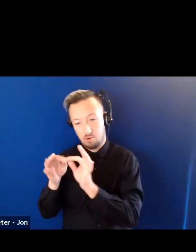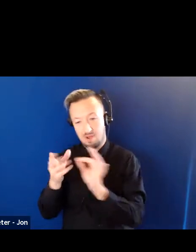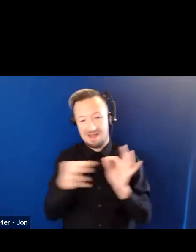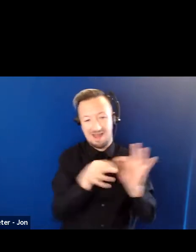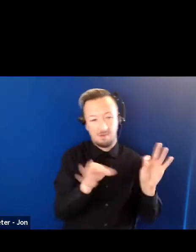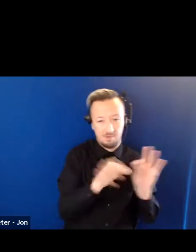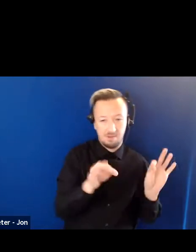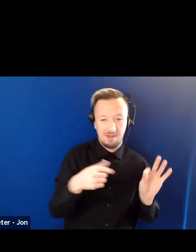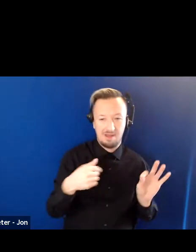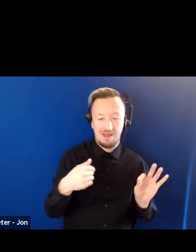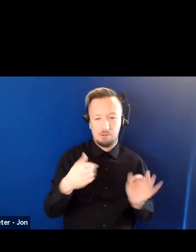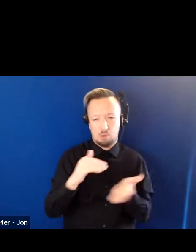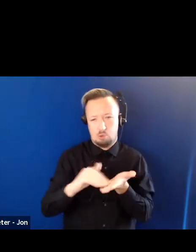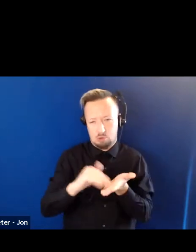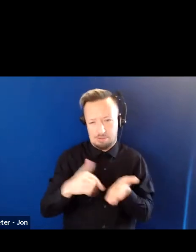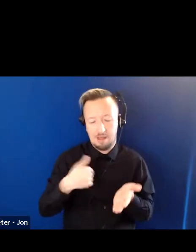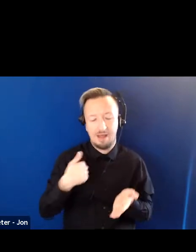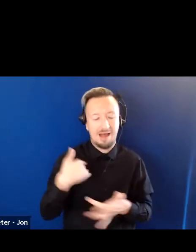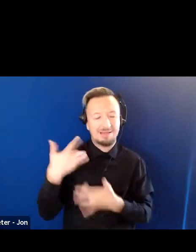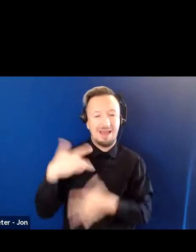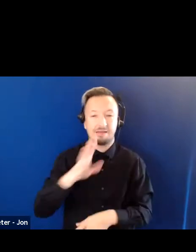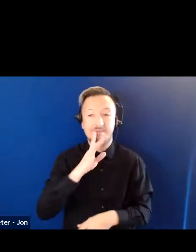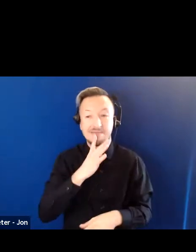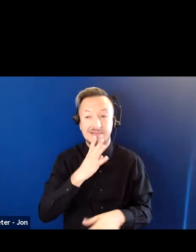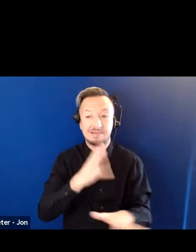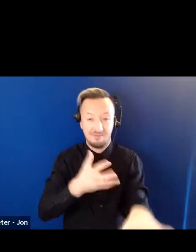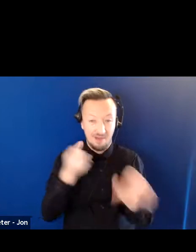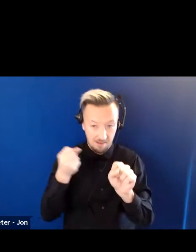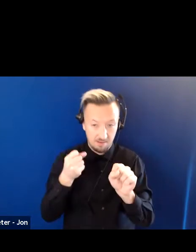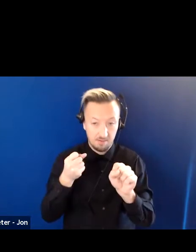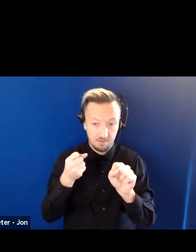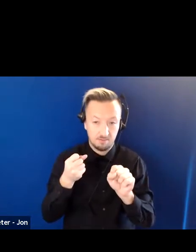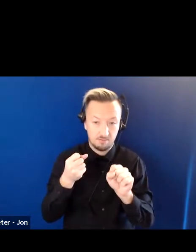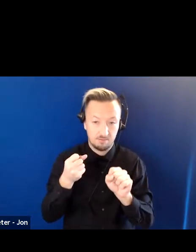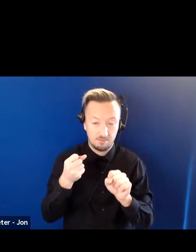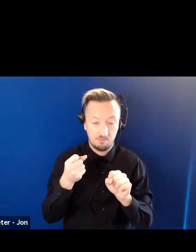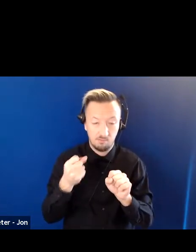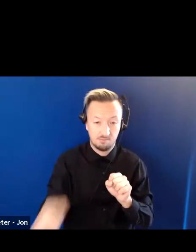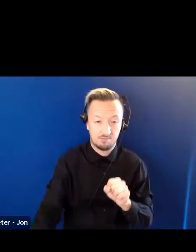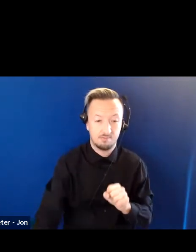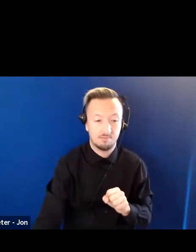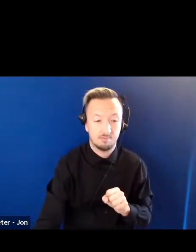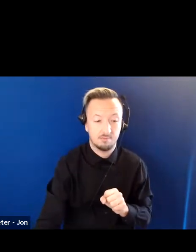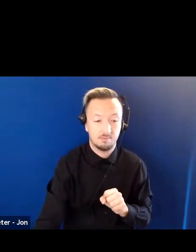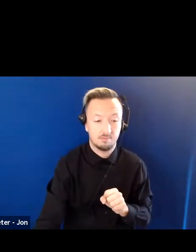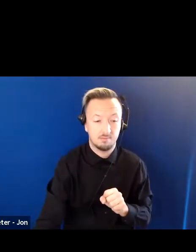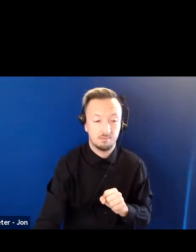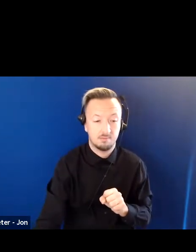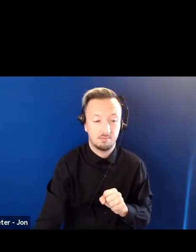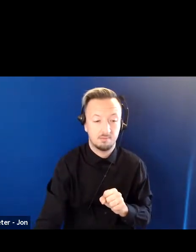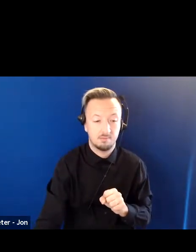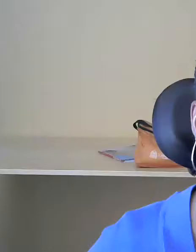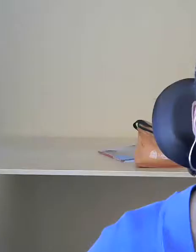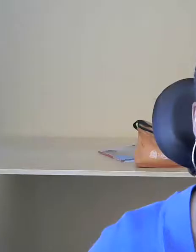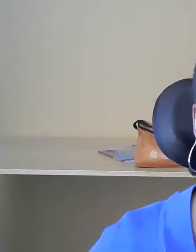tendency to speak fast, but I will try to make sure that I speak slowly.